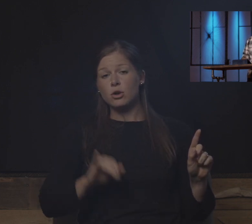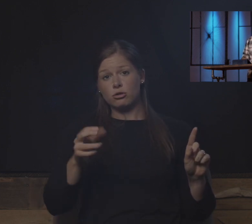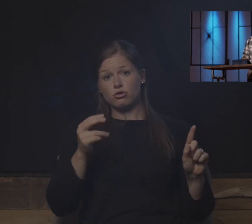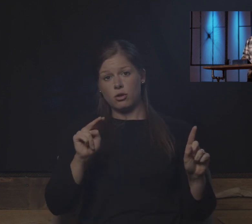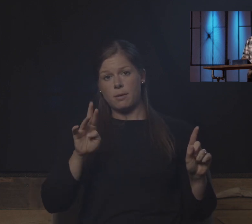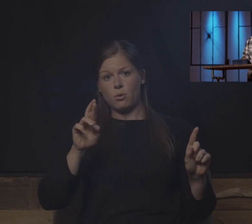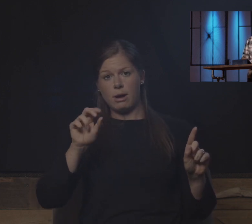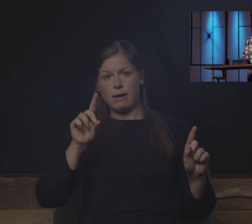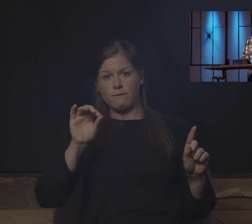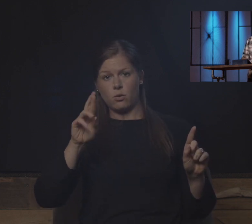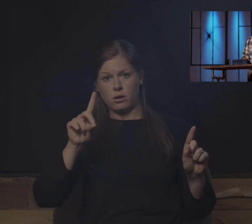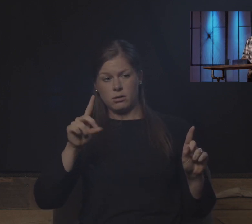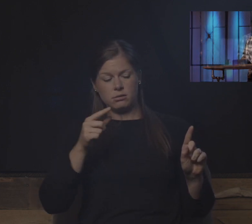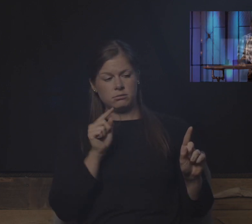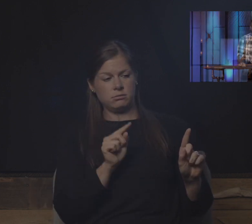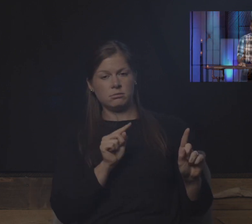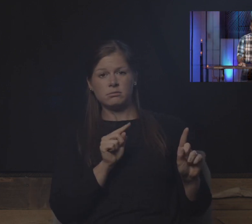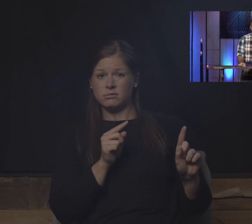Bradford."